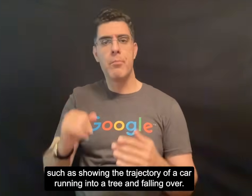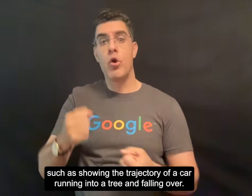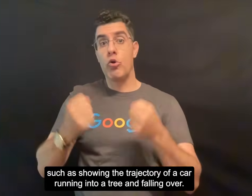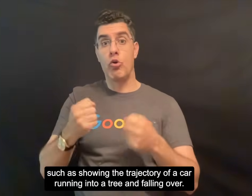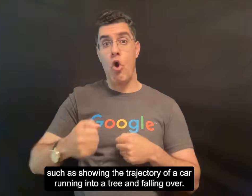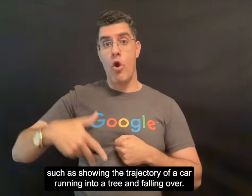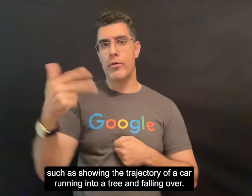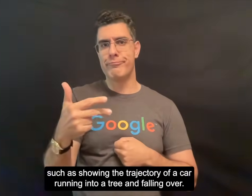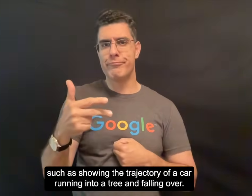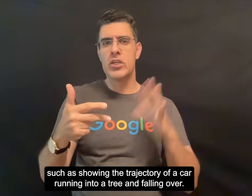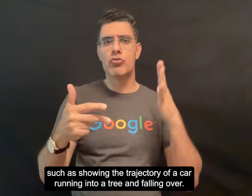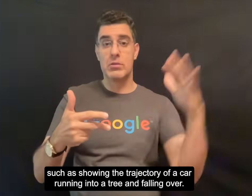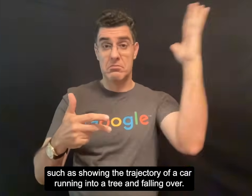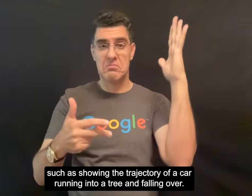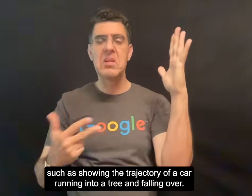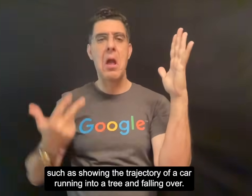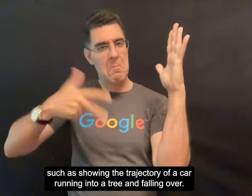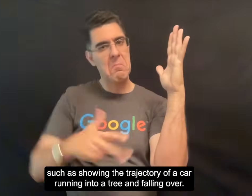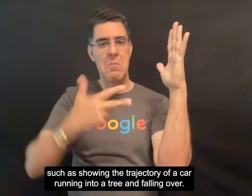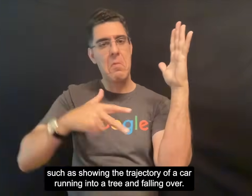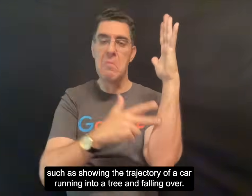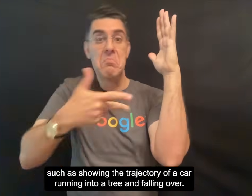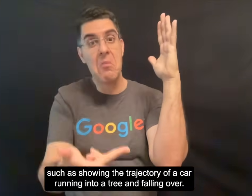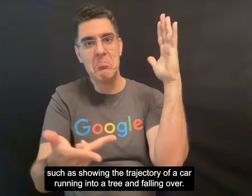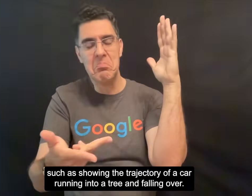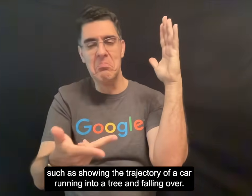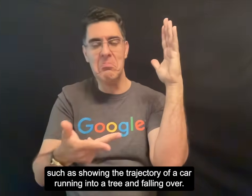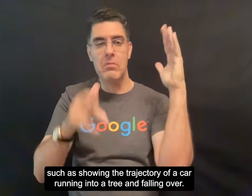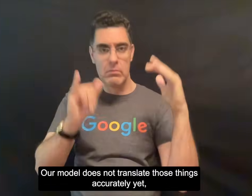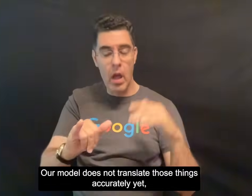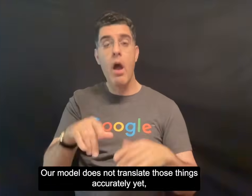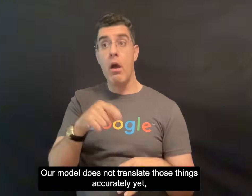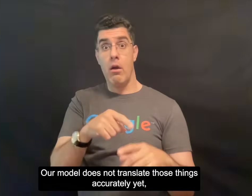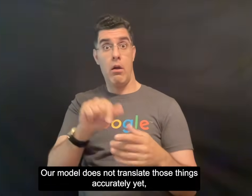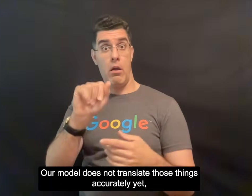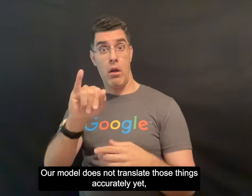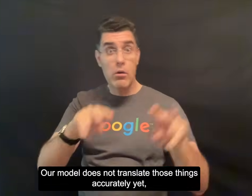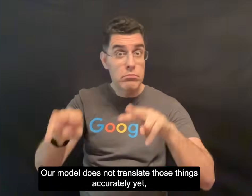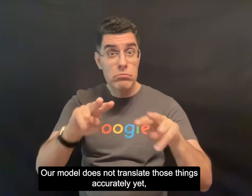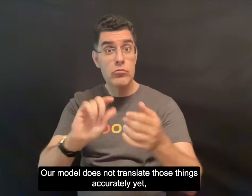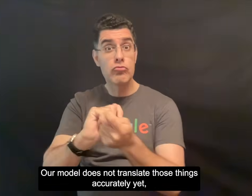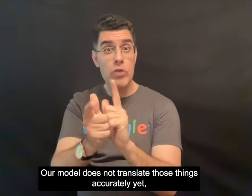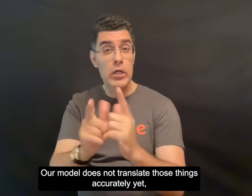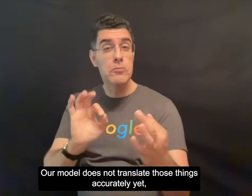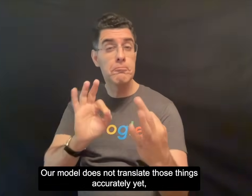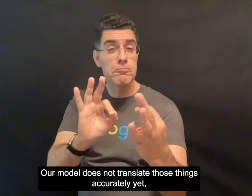such as showing the trajectory of a car running into a tree and falling over. Our model does not translate those things accurately